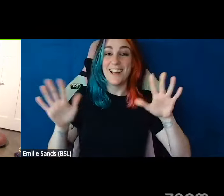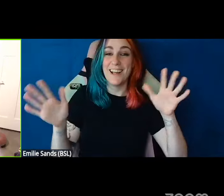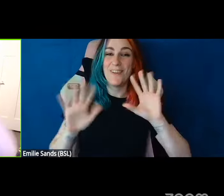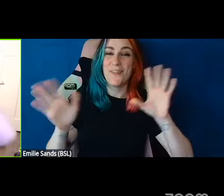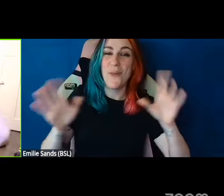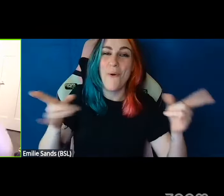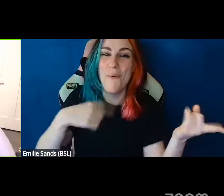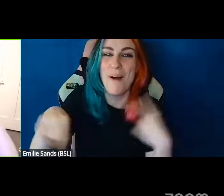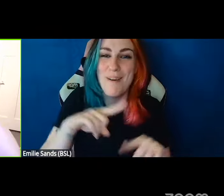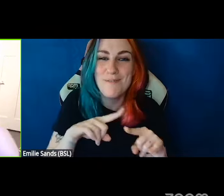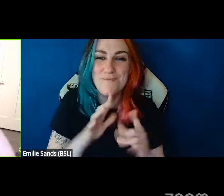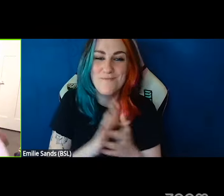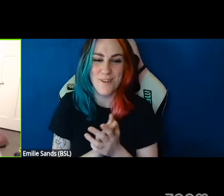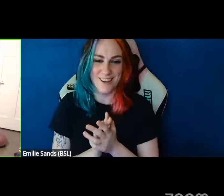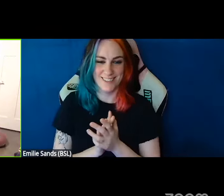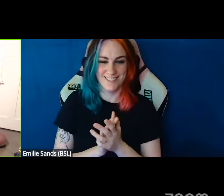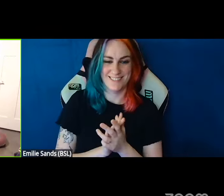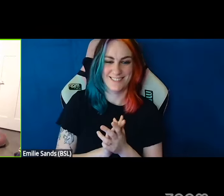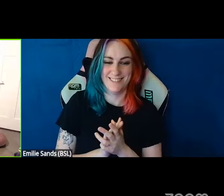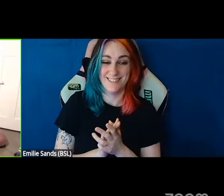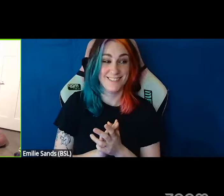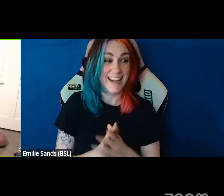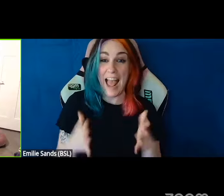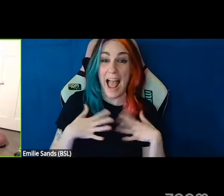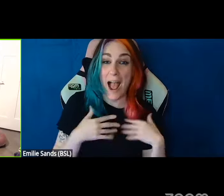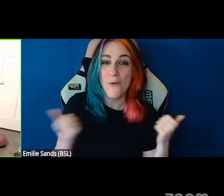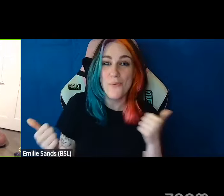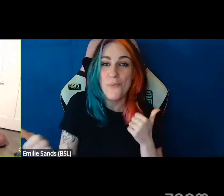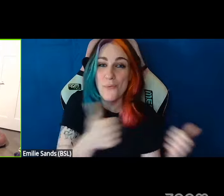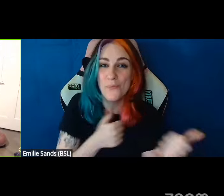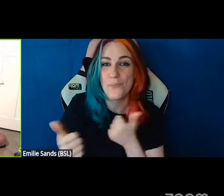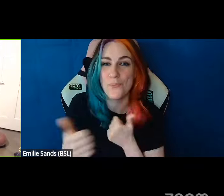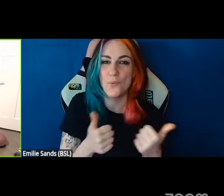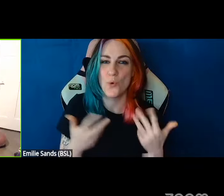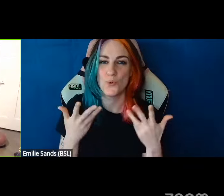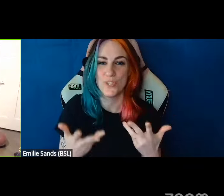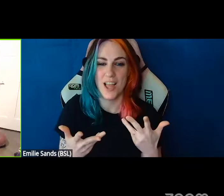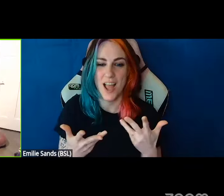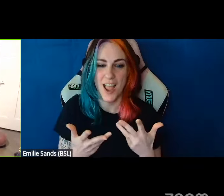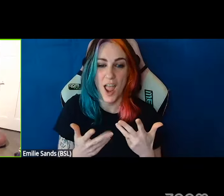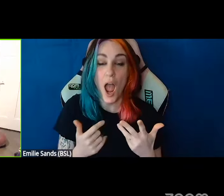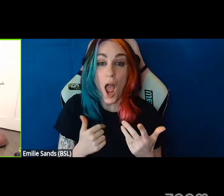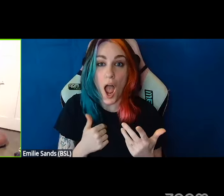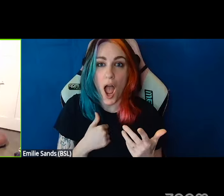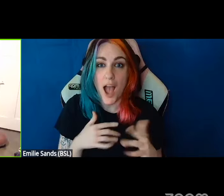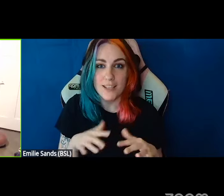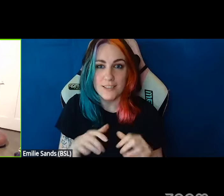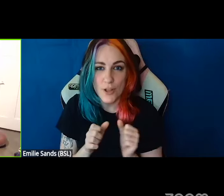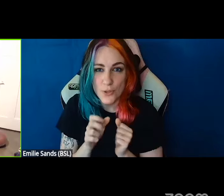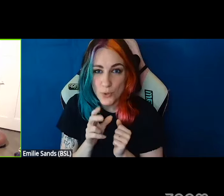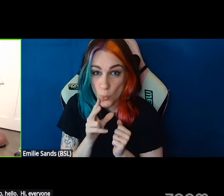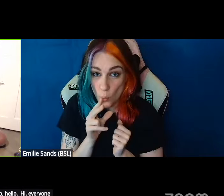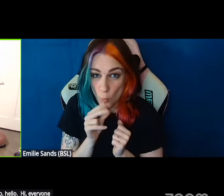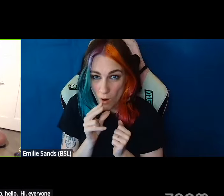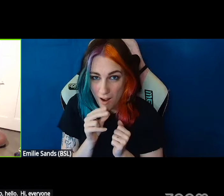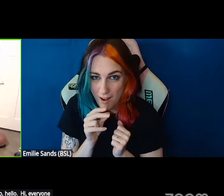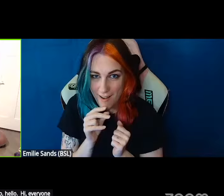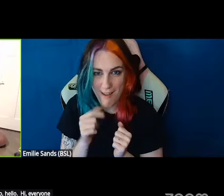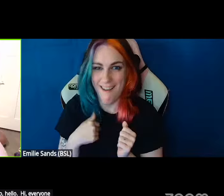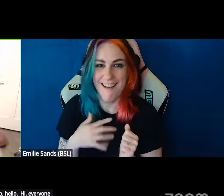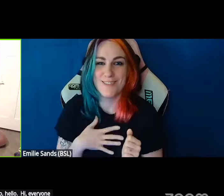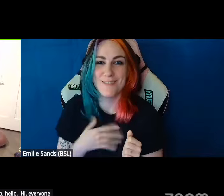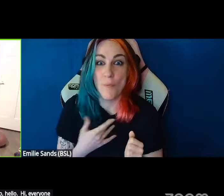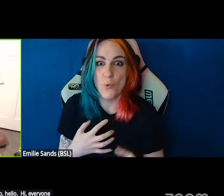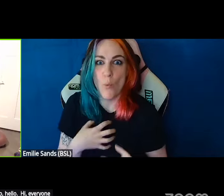Okay. How is everyone today? I whispered so that I wouldn't be too loud.